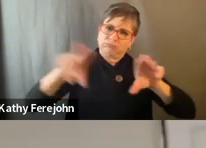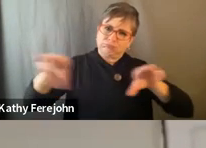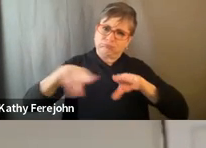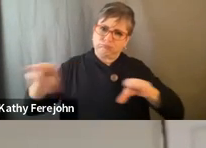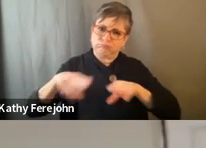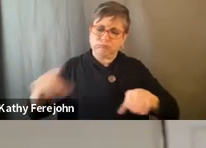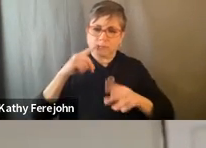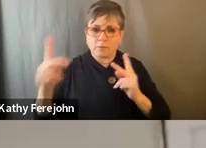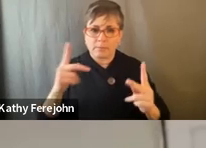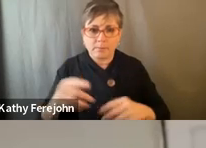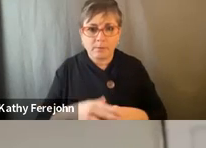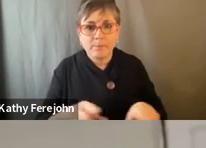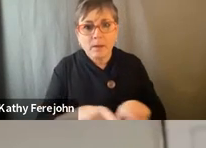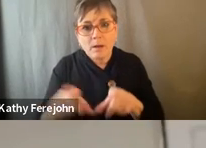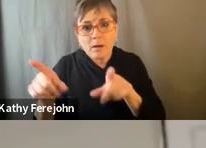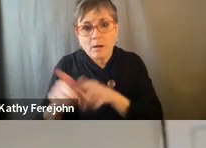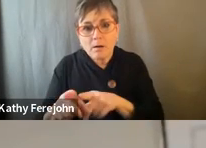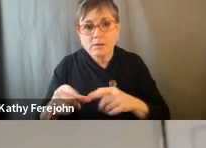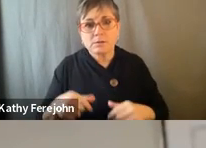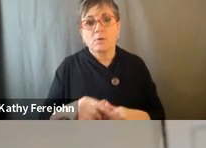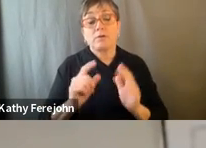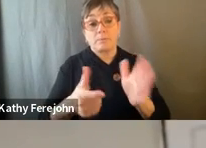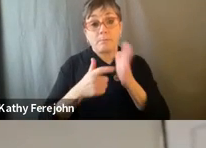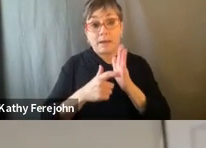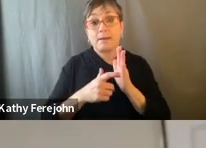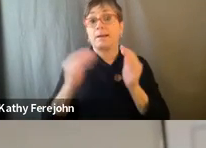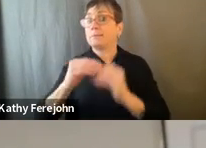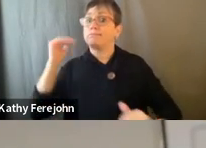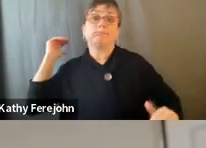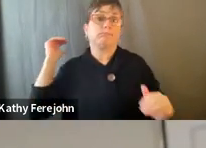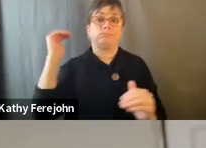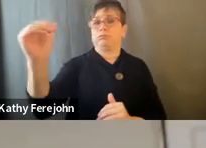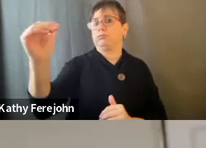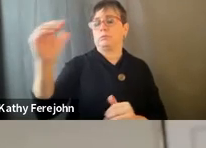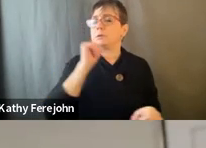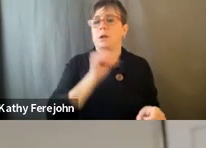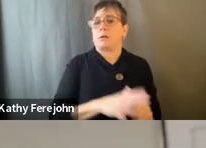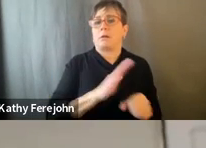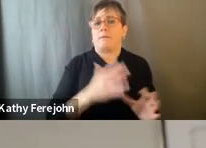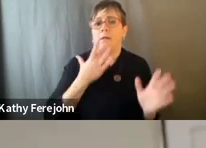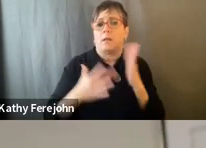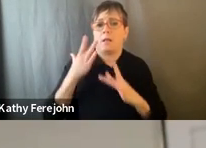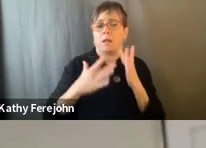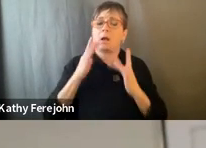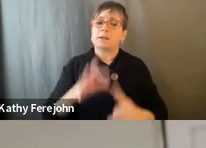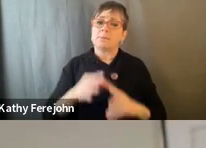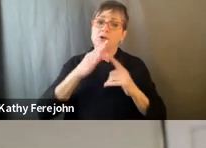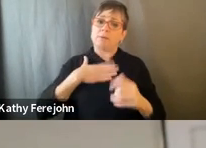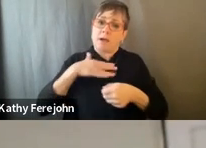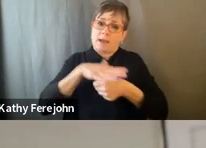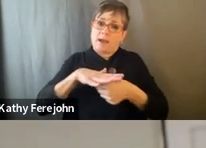does far exceed the supply for group homes, especially here in my district in Morris